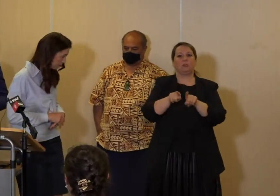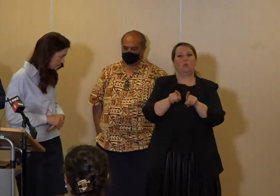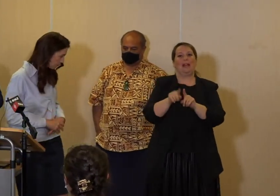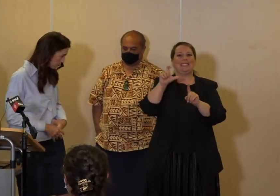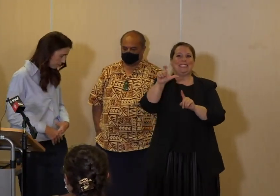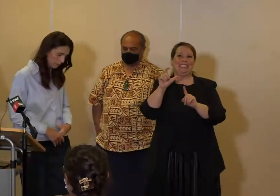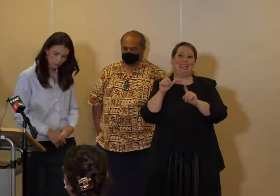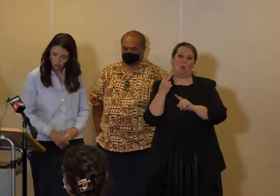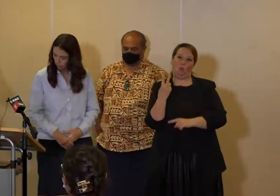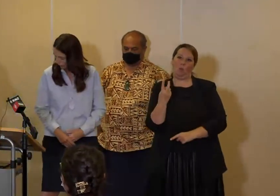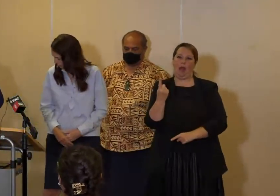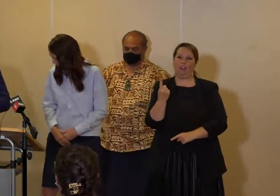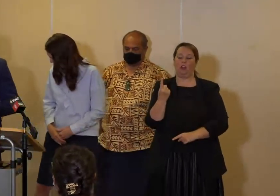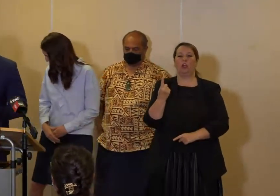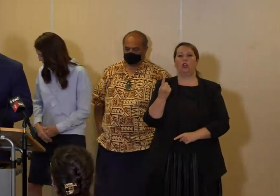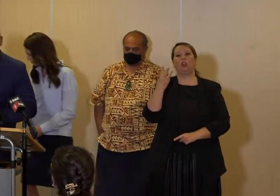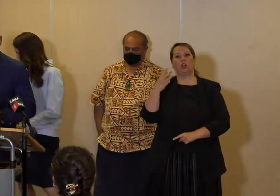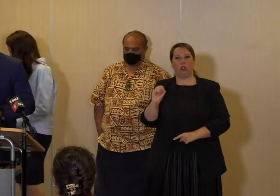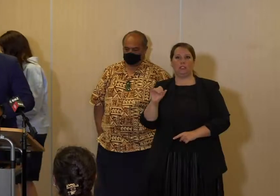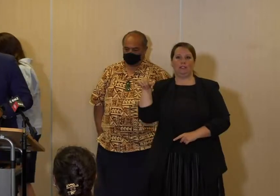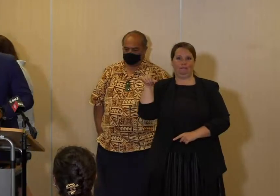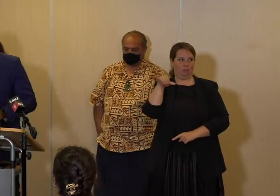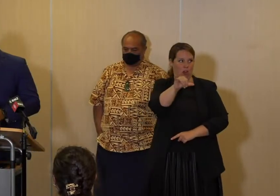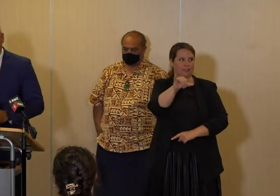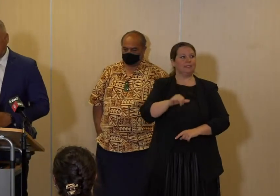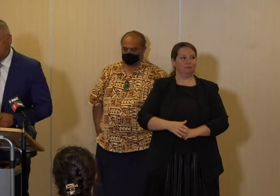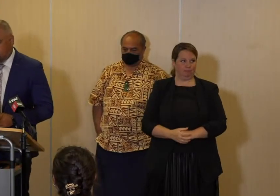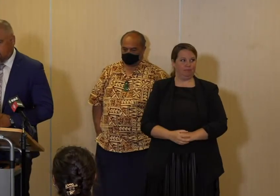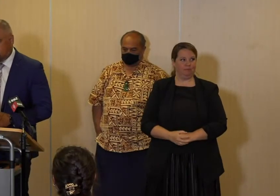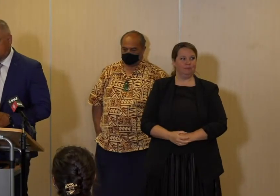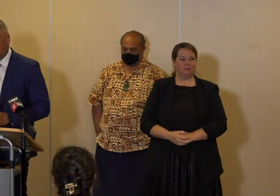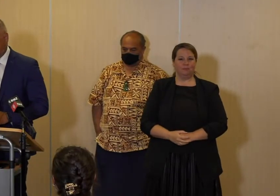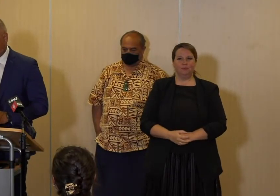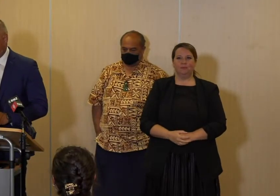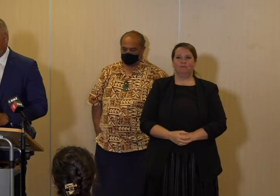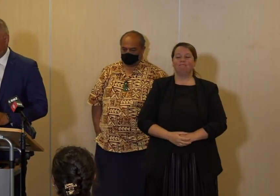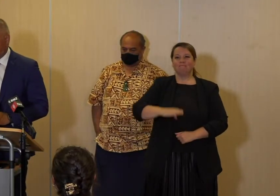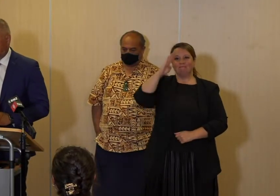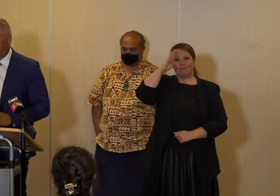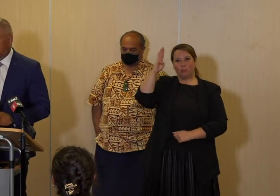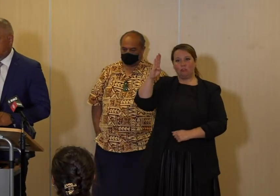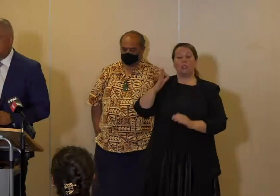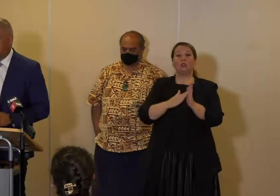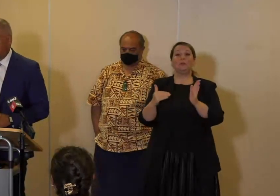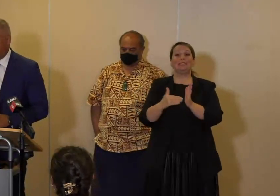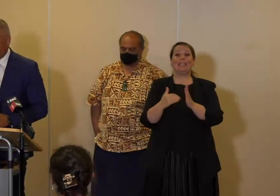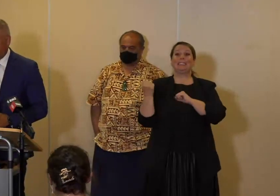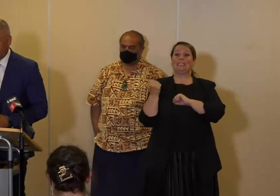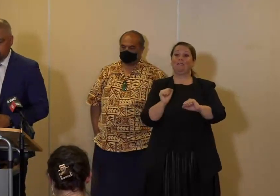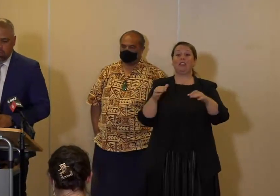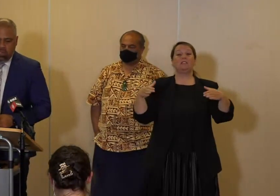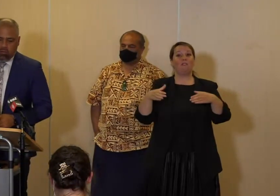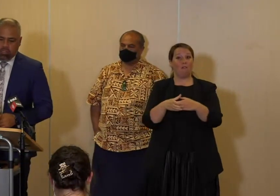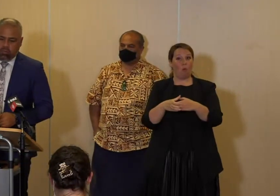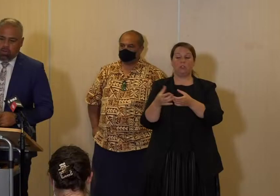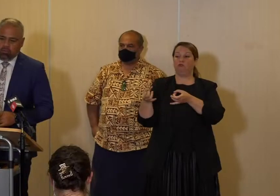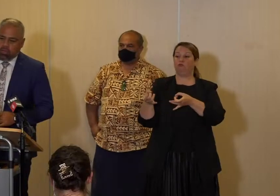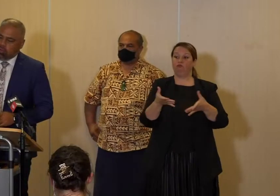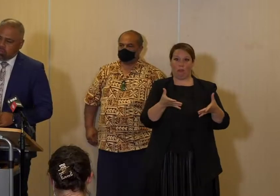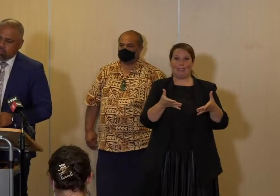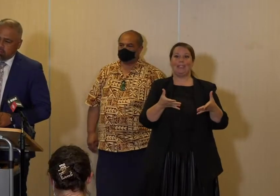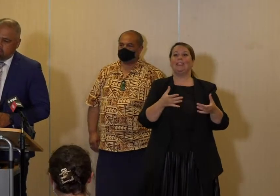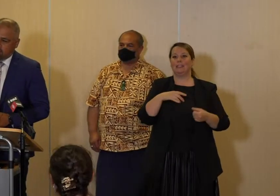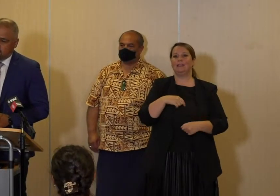to. Kia ora, thank you, Prime Minister. Yes, the New Zealand Defence Force stand ready and able to